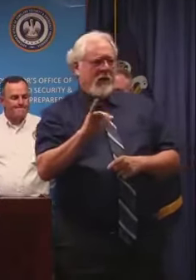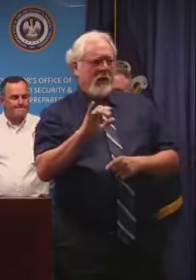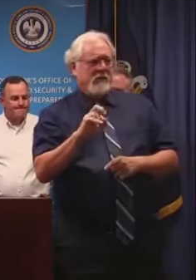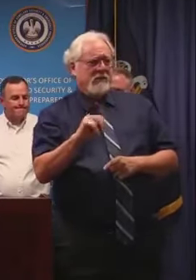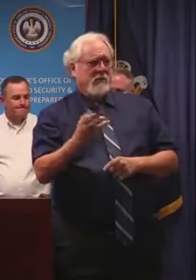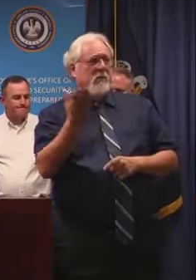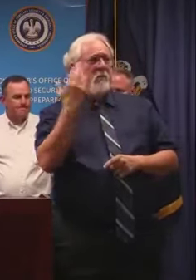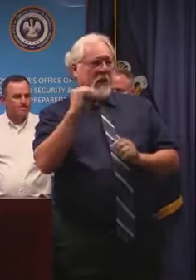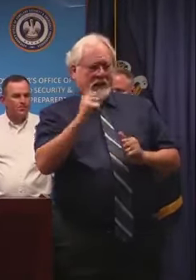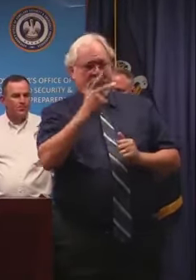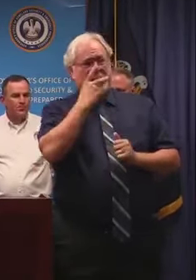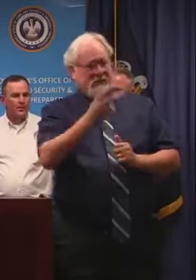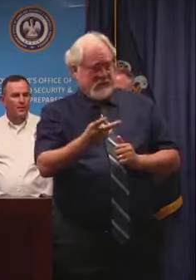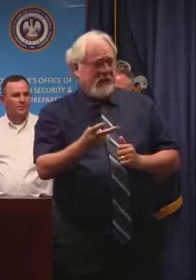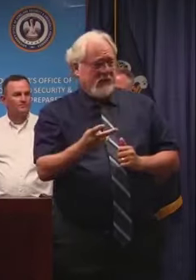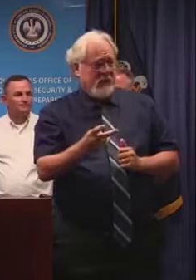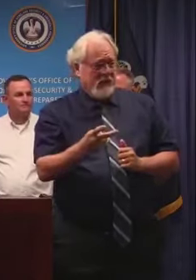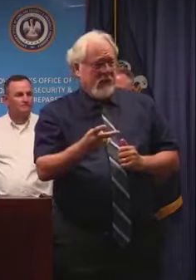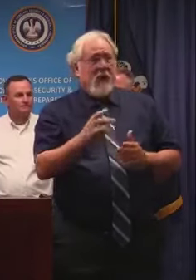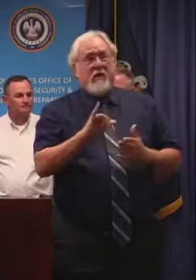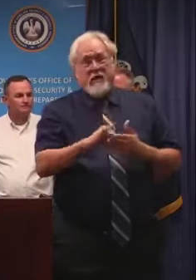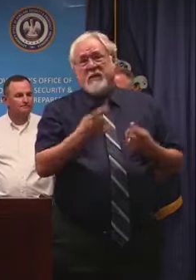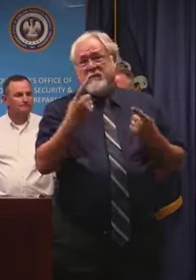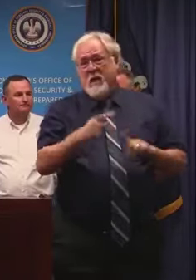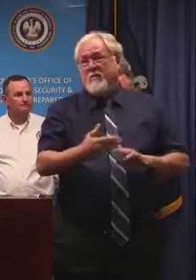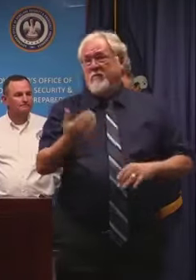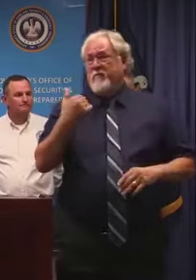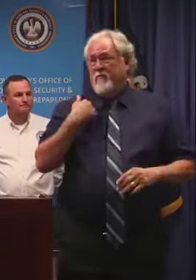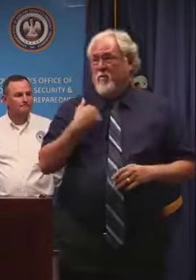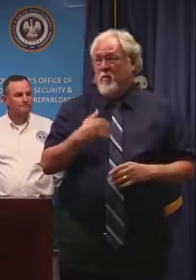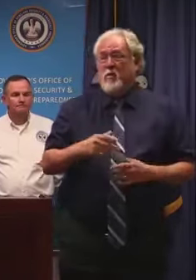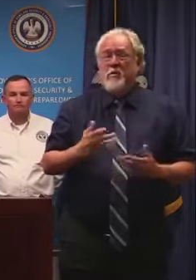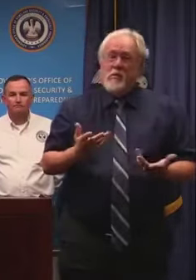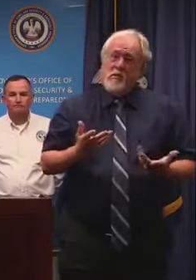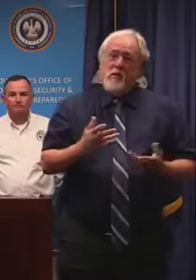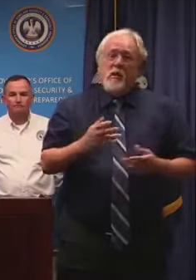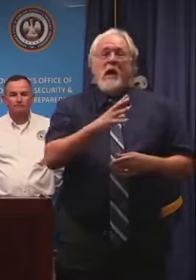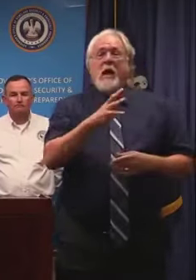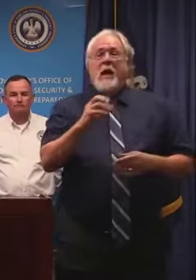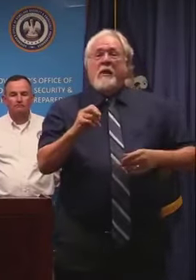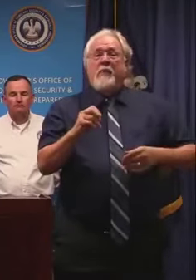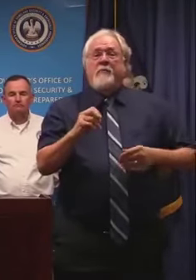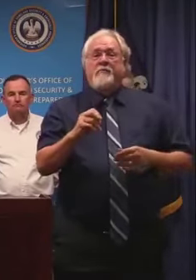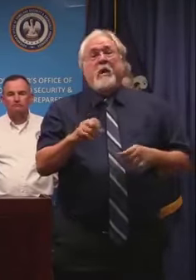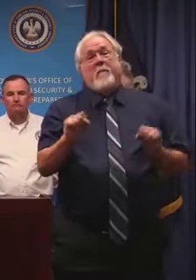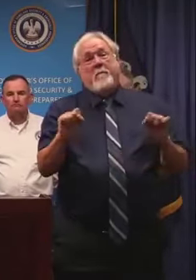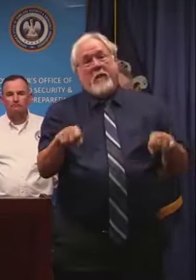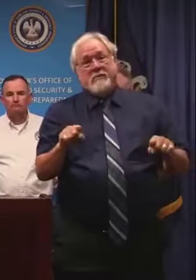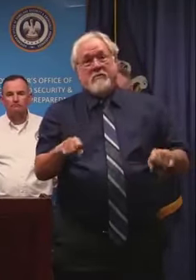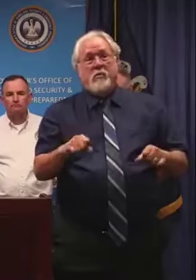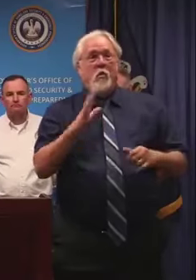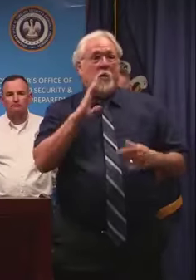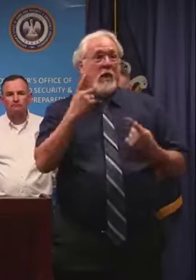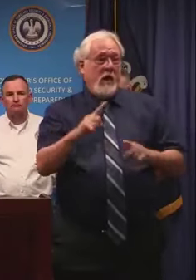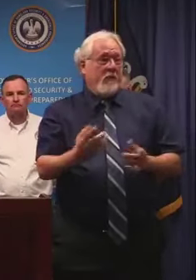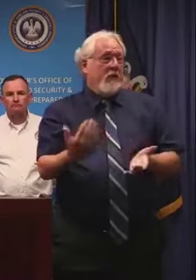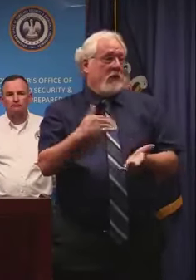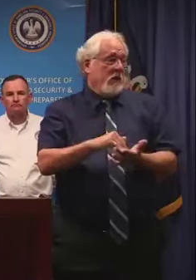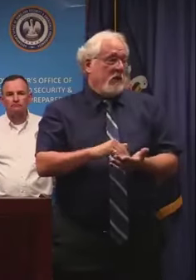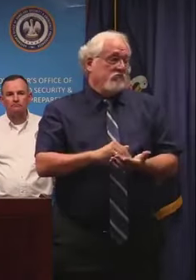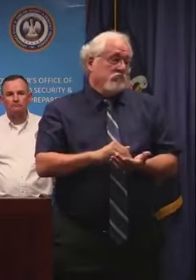in the past, you can see that this has happened before, and it is possible that it would happen